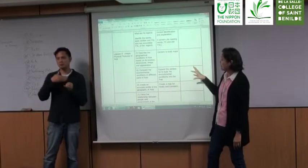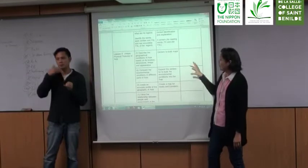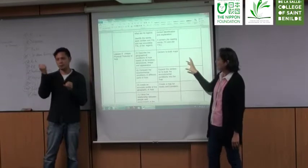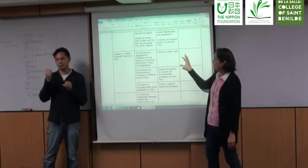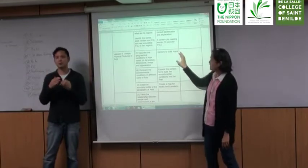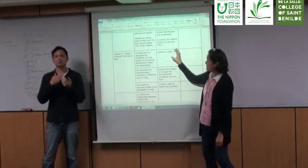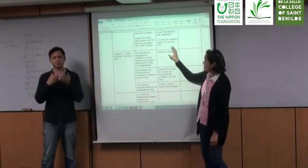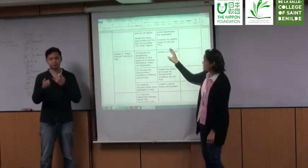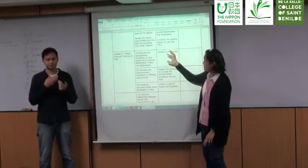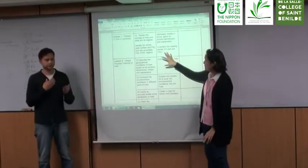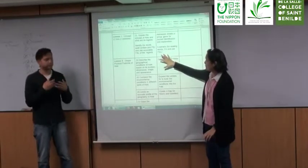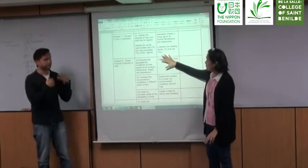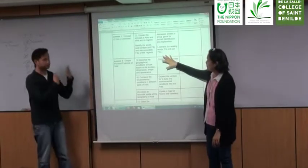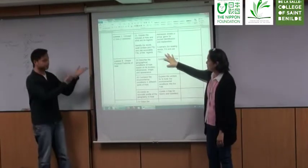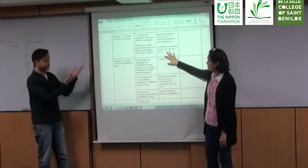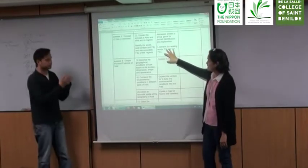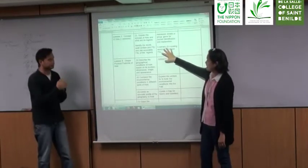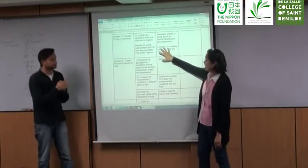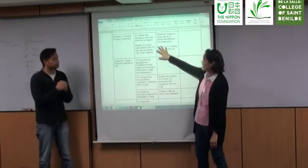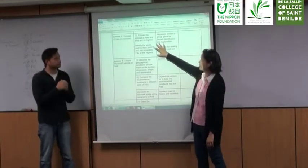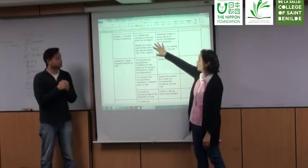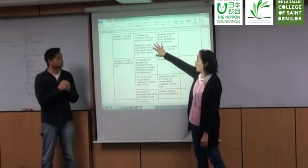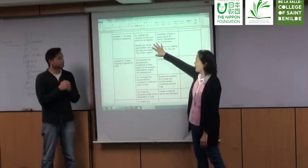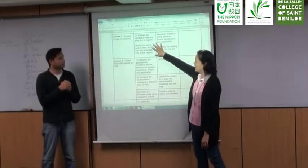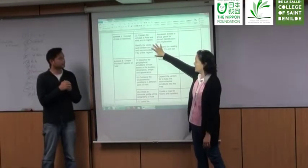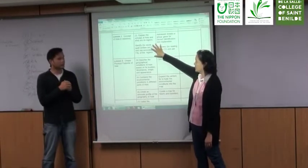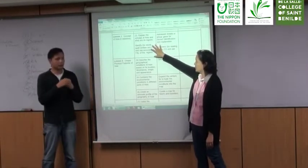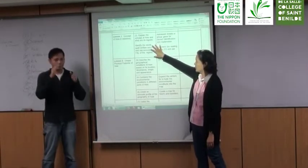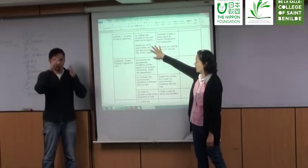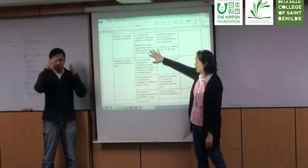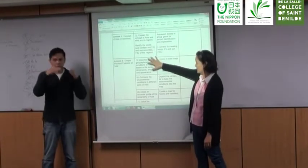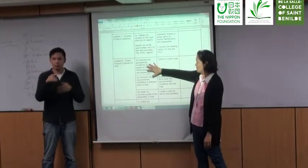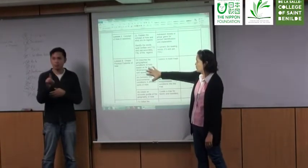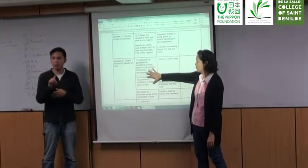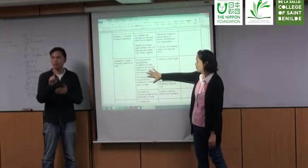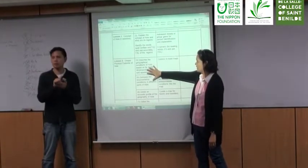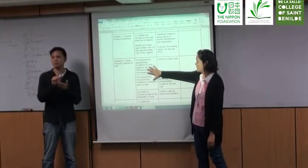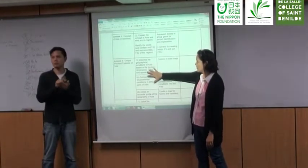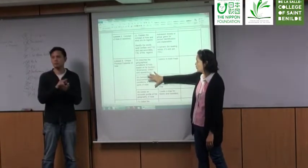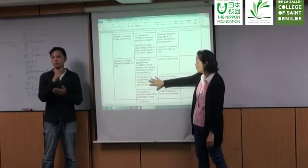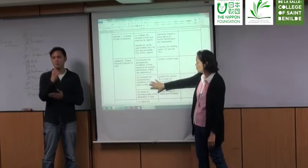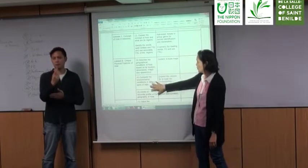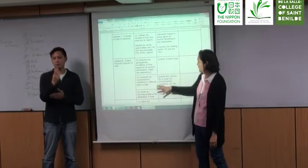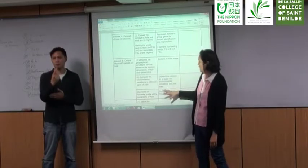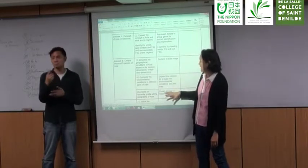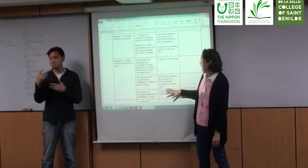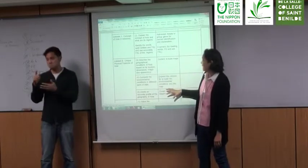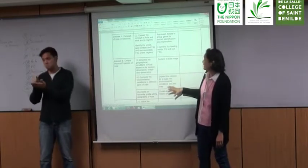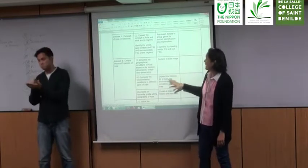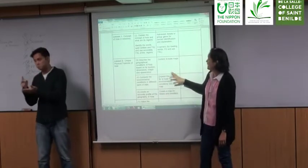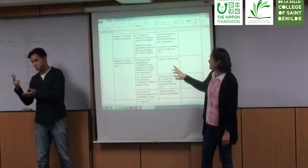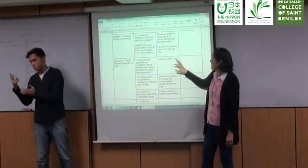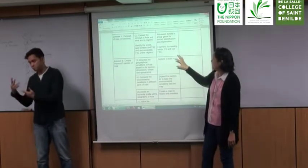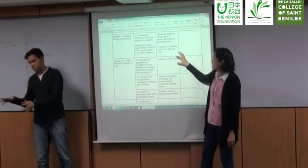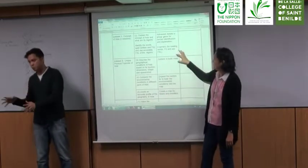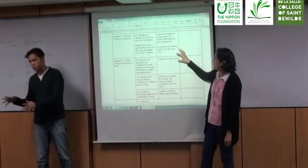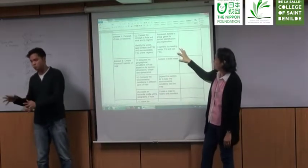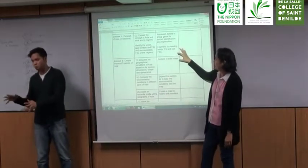this is the whole, this is the focus is not on lesson 1, though I was able to do lesson 2. And